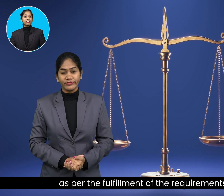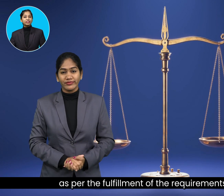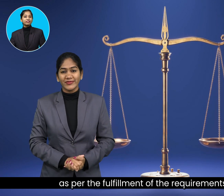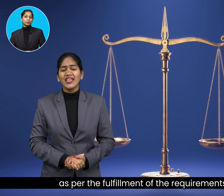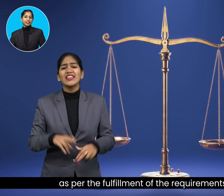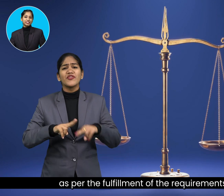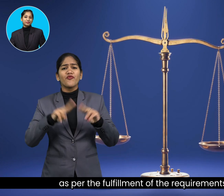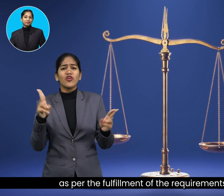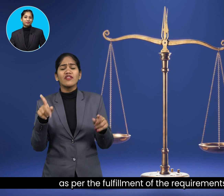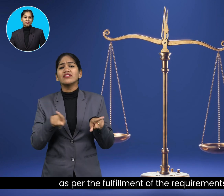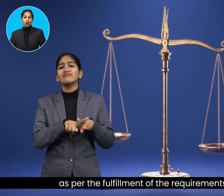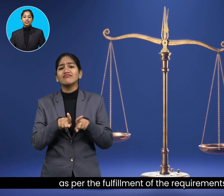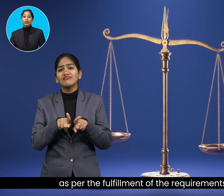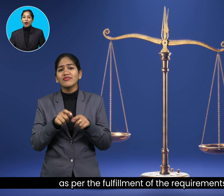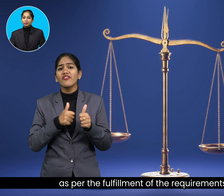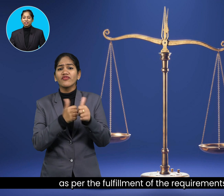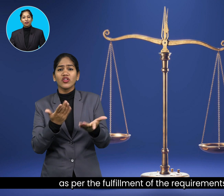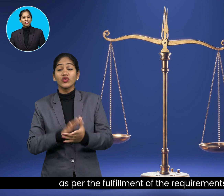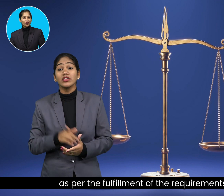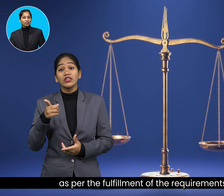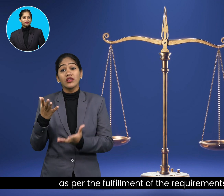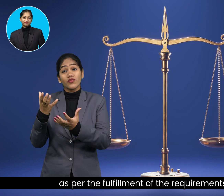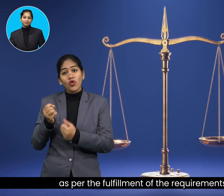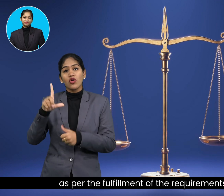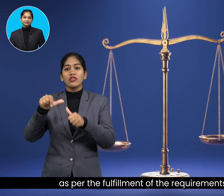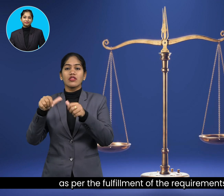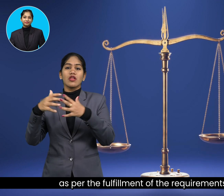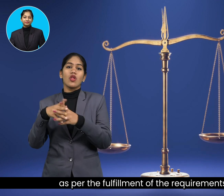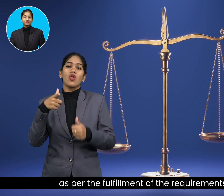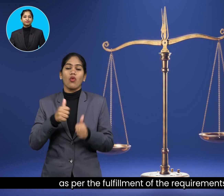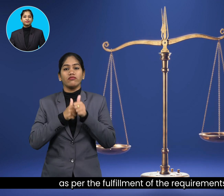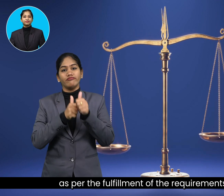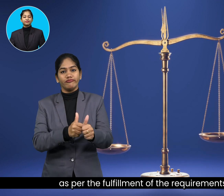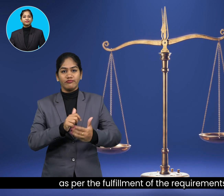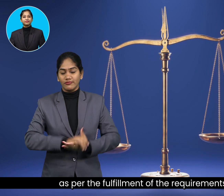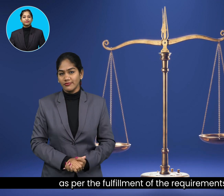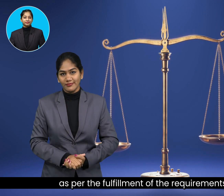As per the fulfillment of the requirements of the law.